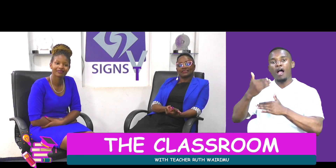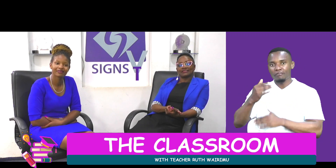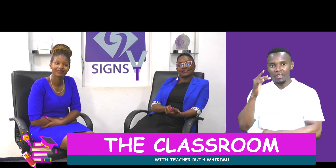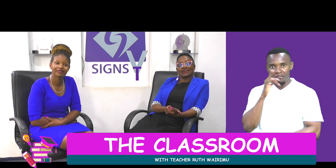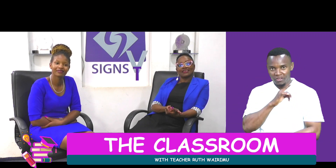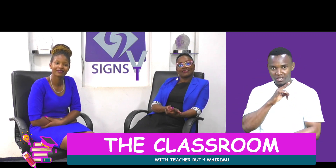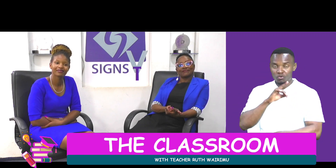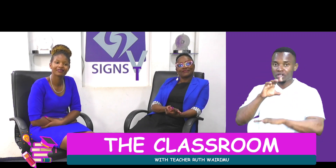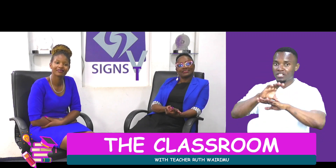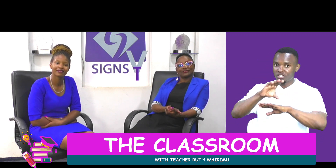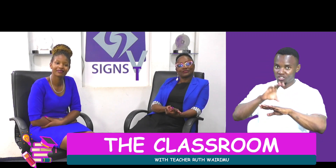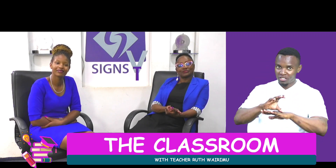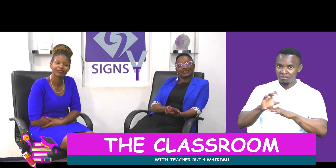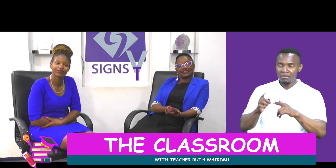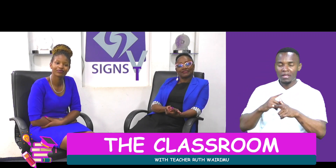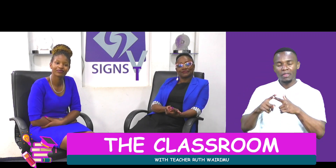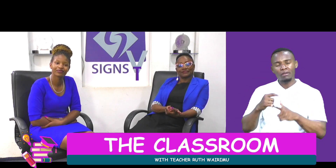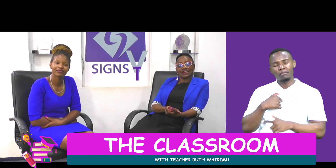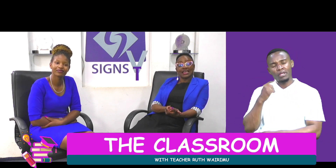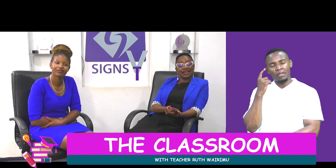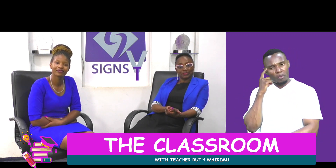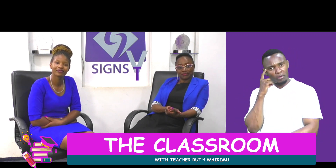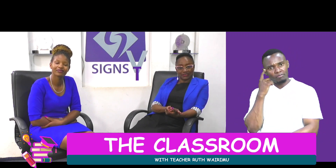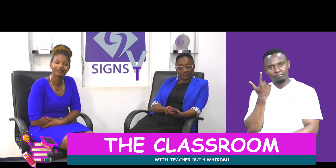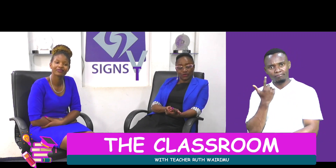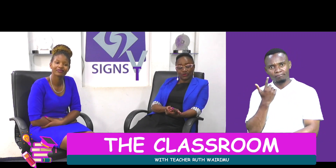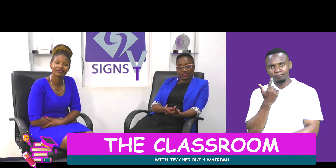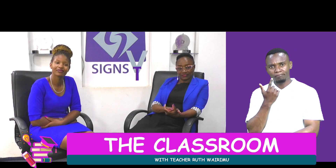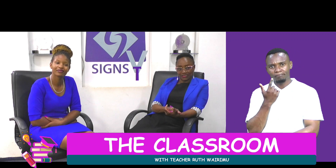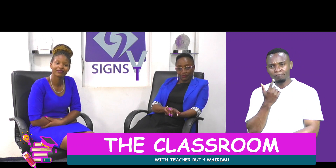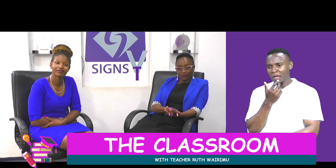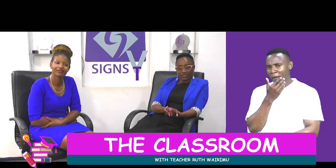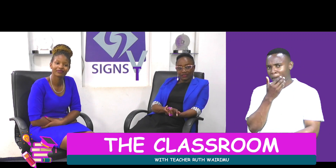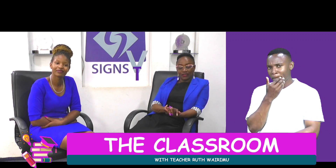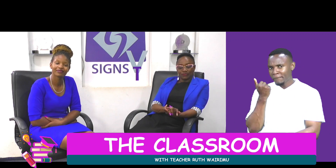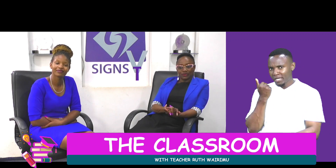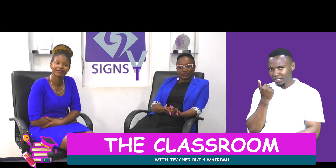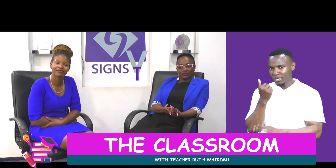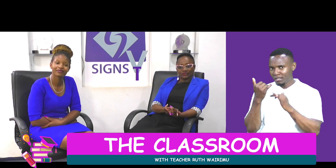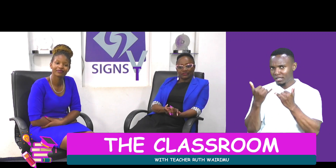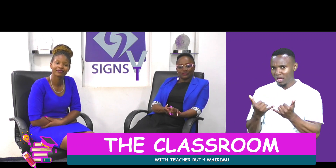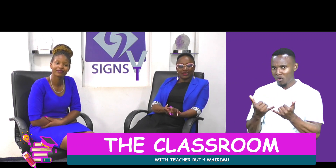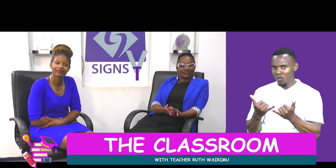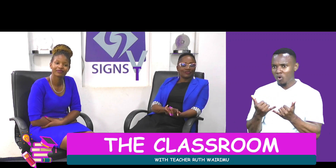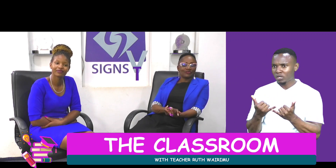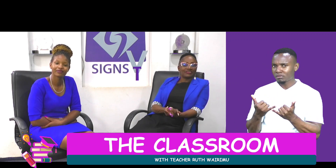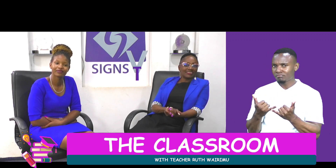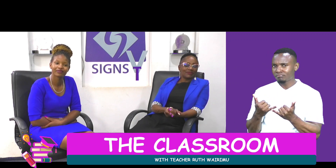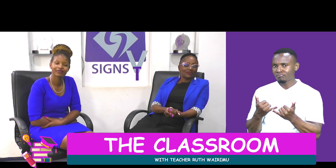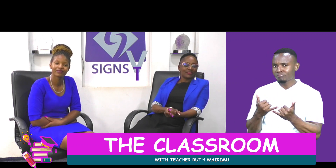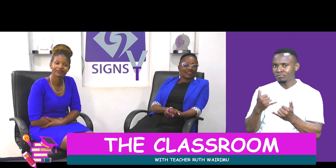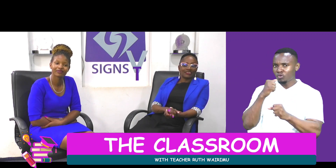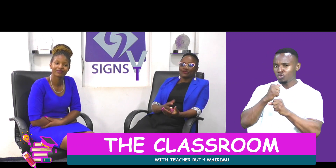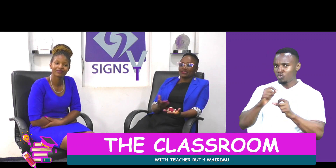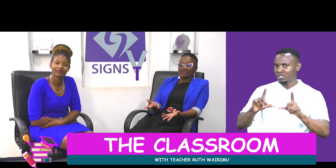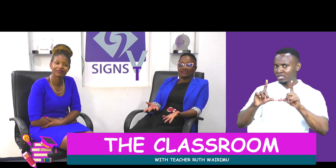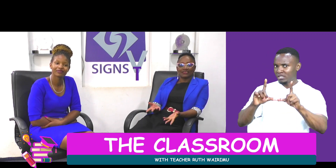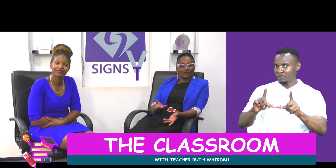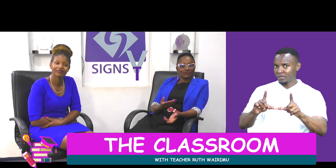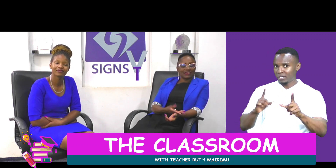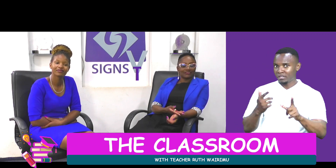learning in church, I felt it was better if I had papers on the same, because you cannot go telling people that I